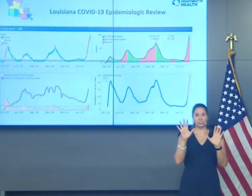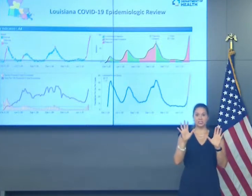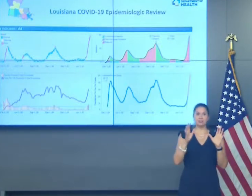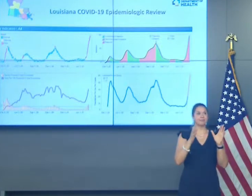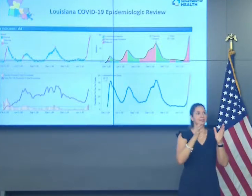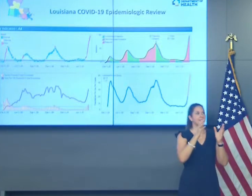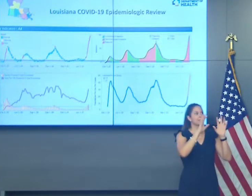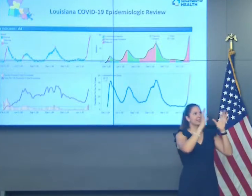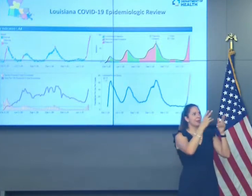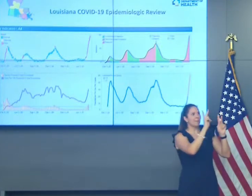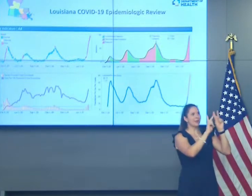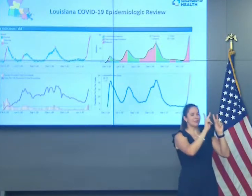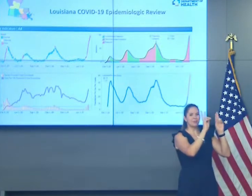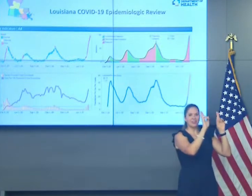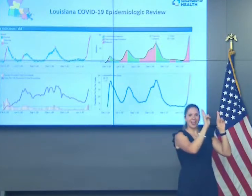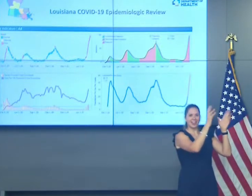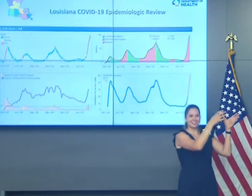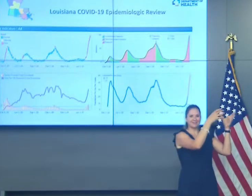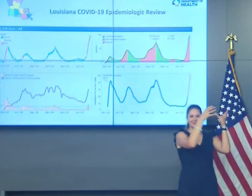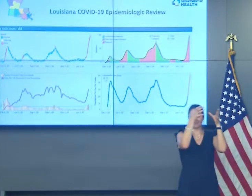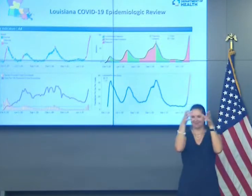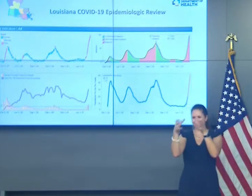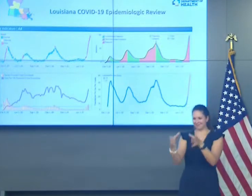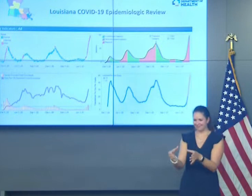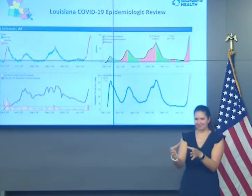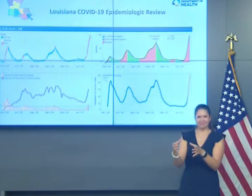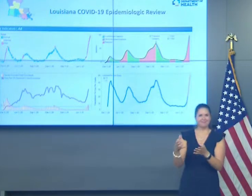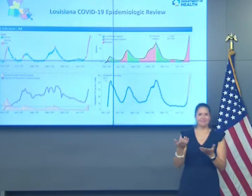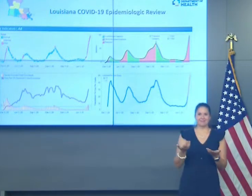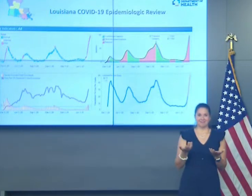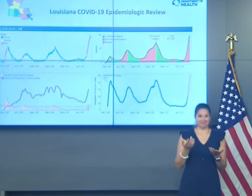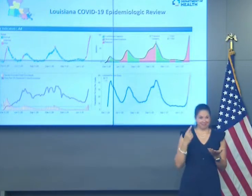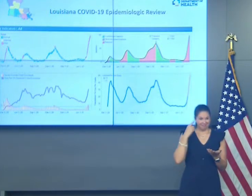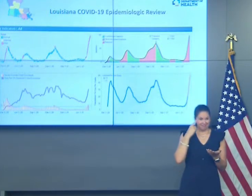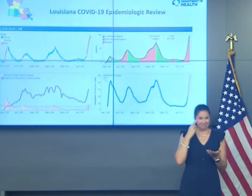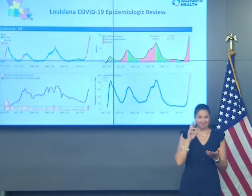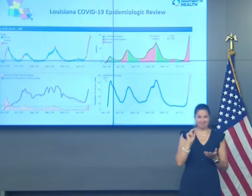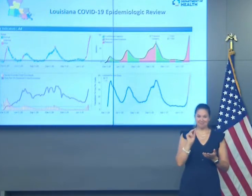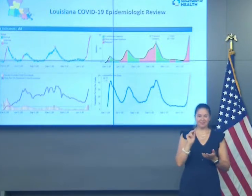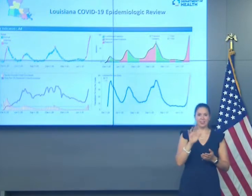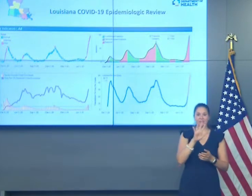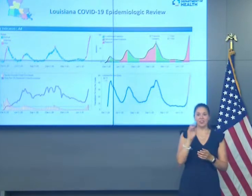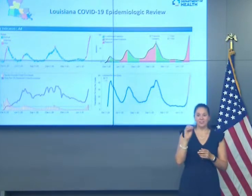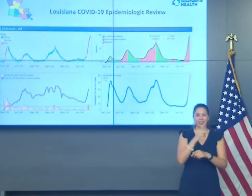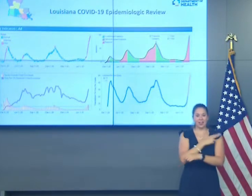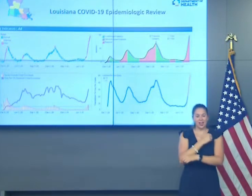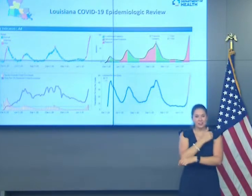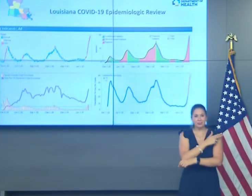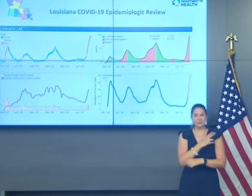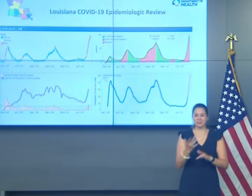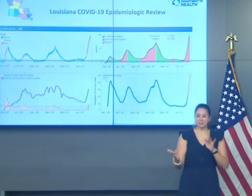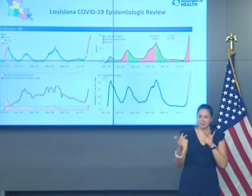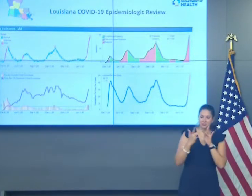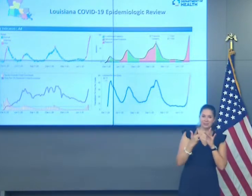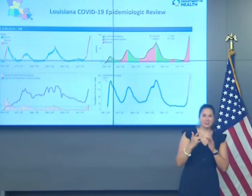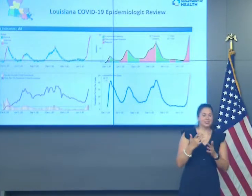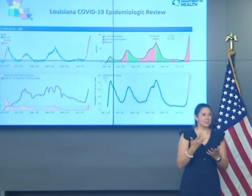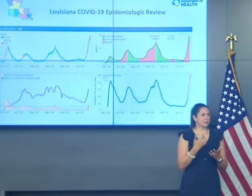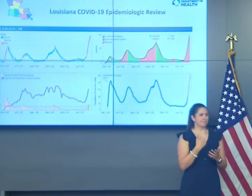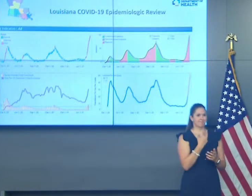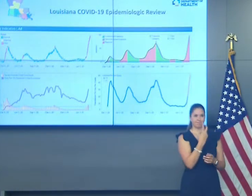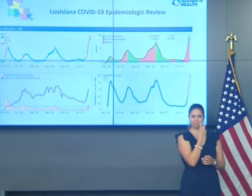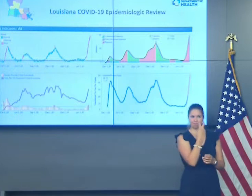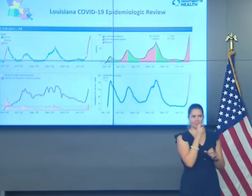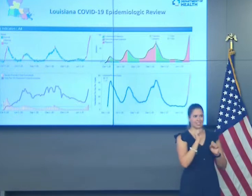nurses and respiratory therapists and doctors in the country waiting to come here. 50 hospitals have reached out and said they do not believe they